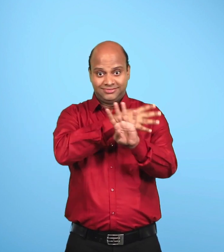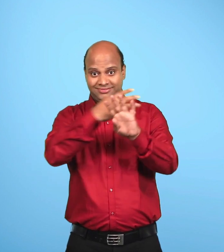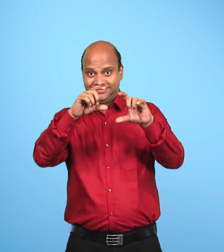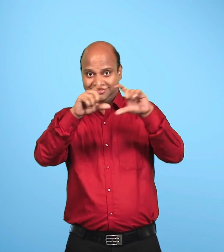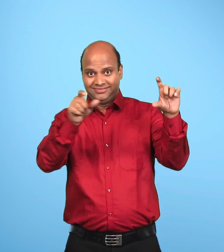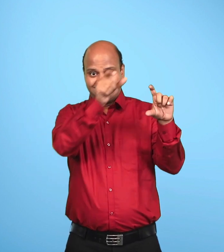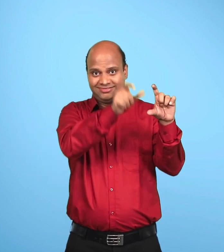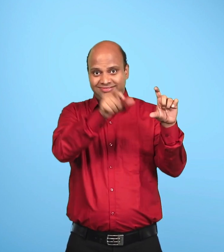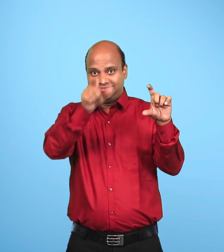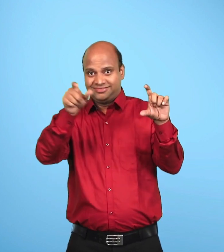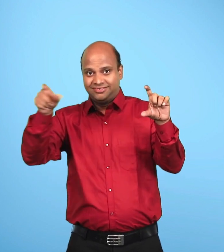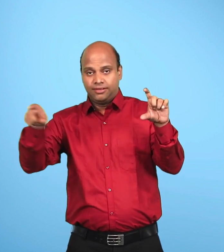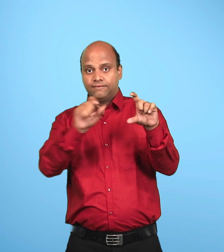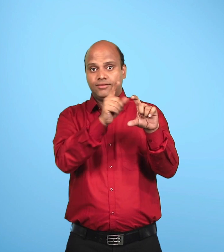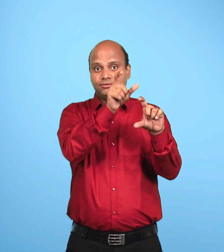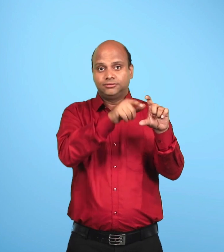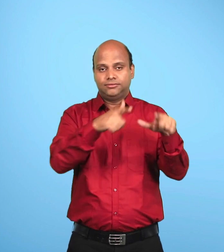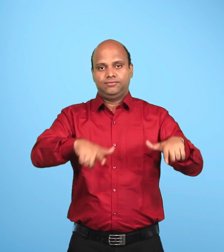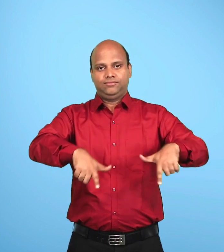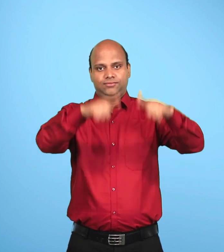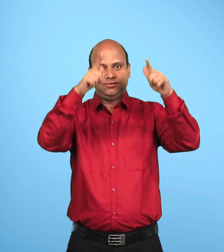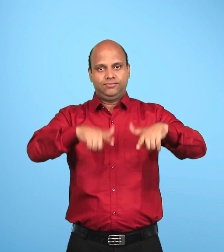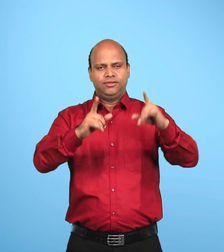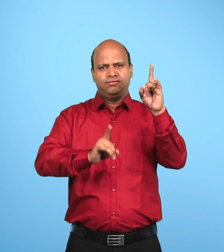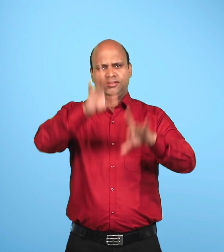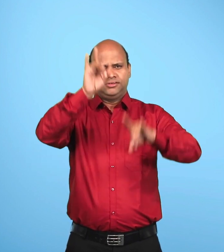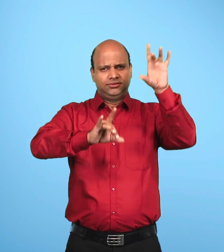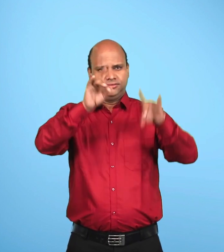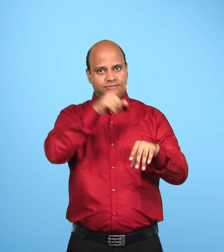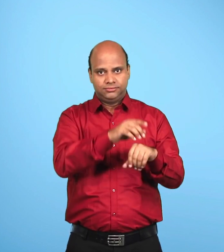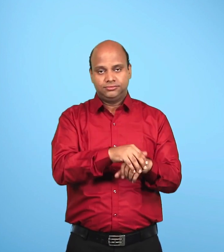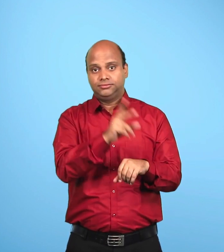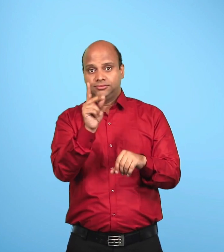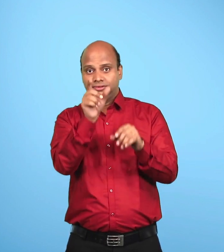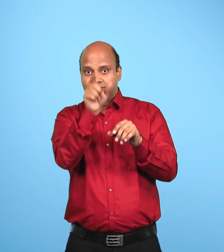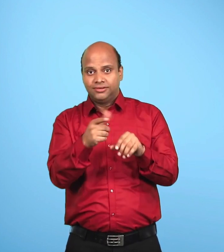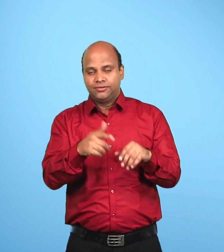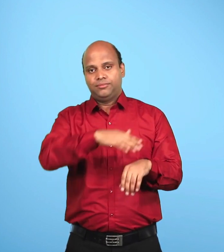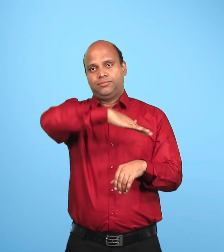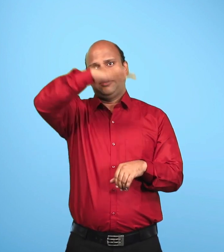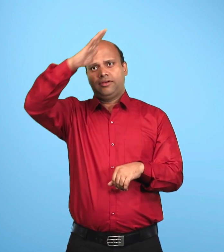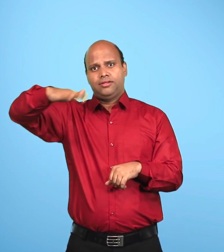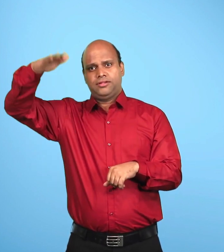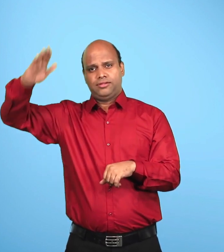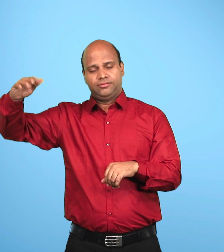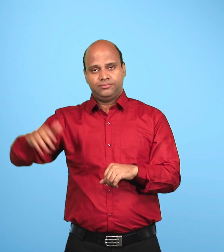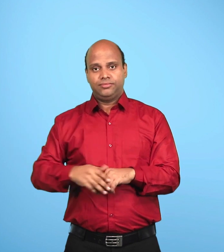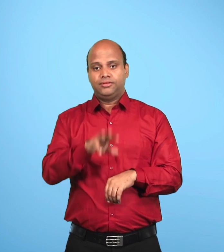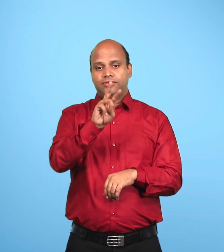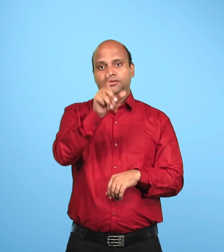is divided into 5 columns: in the forest, on mountains, in